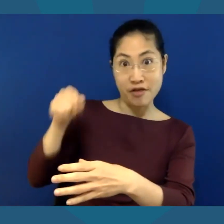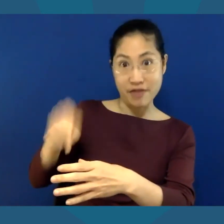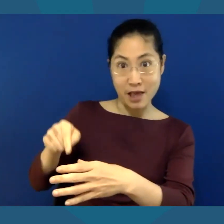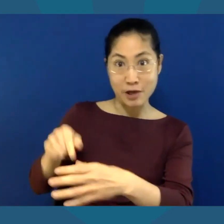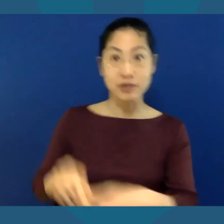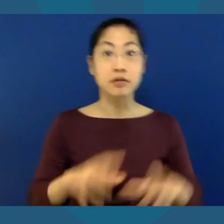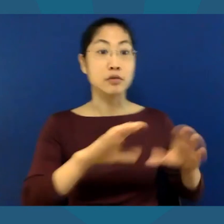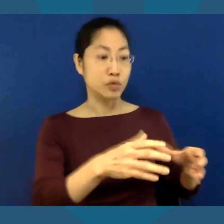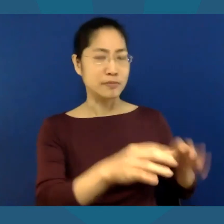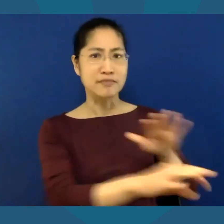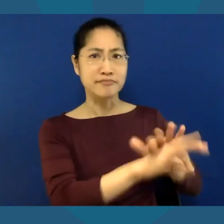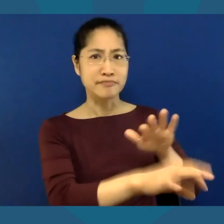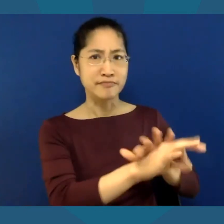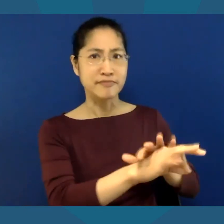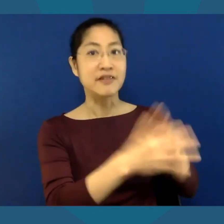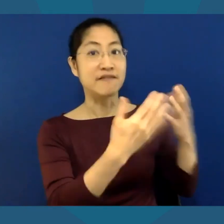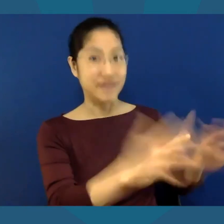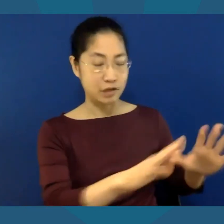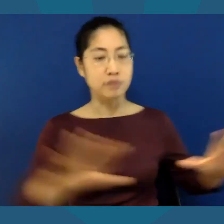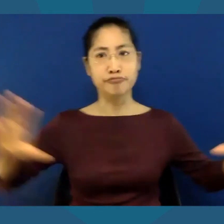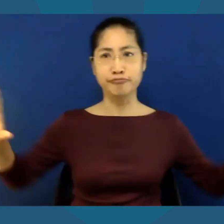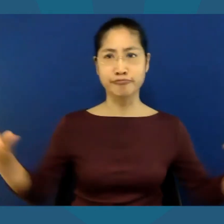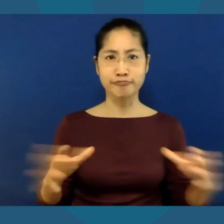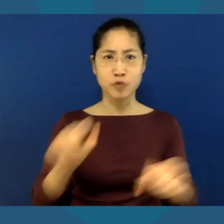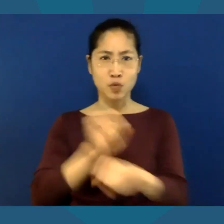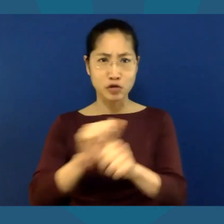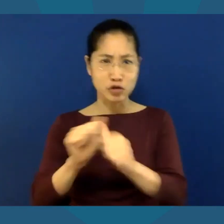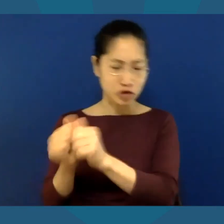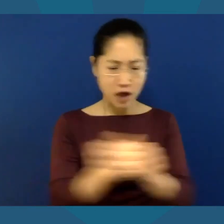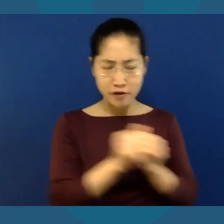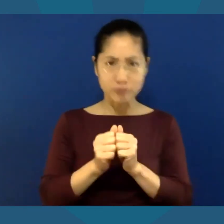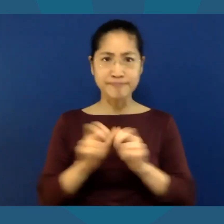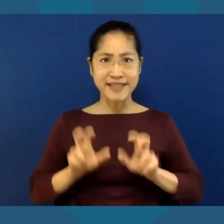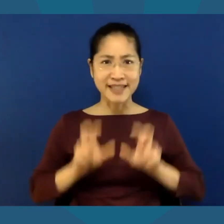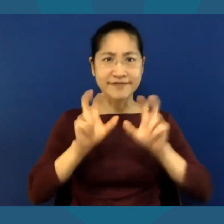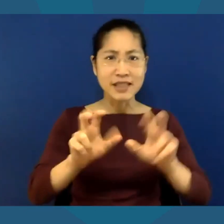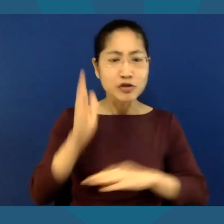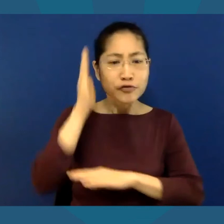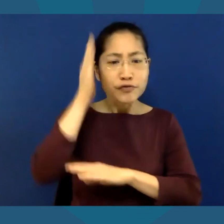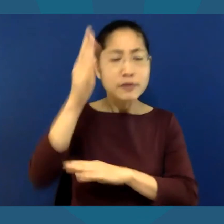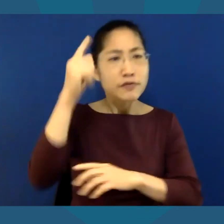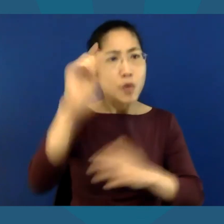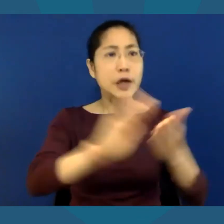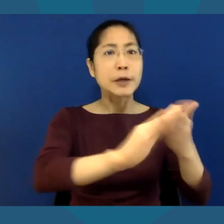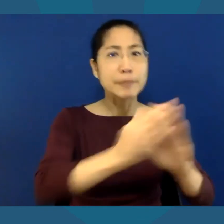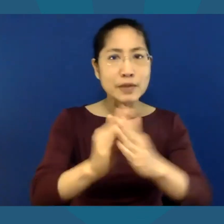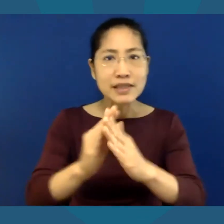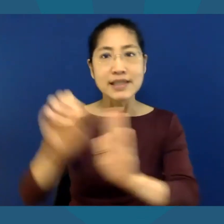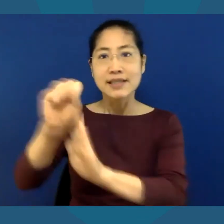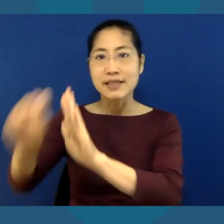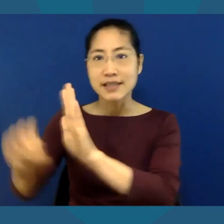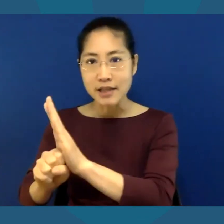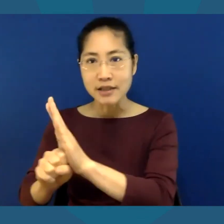our state elected and appointed officials to invest in the future of our communities and great